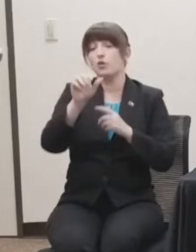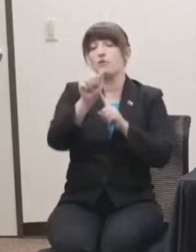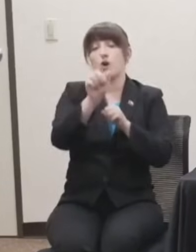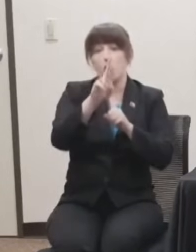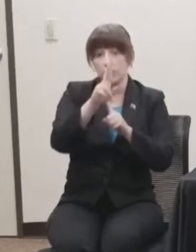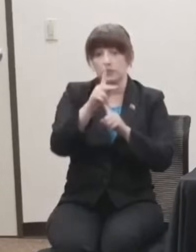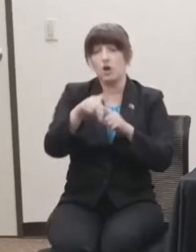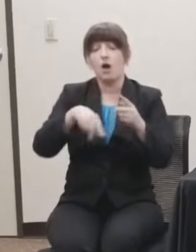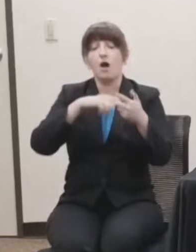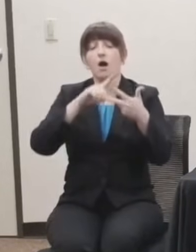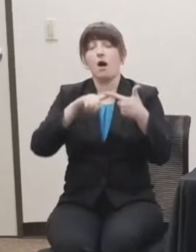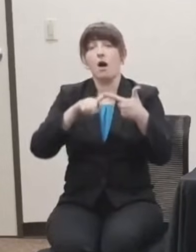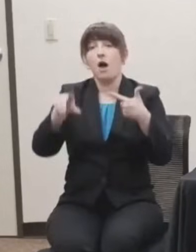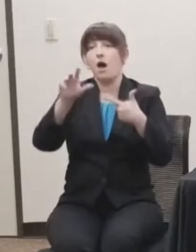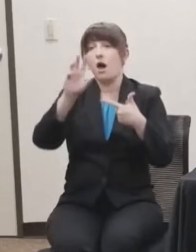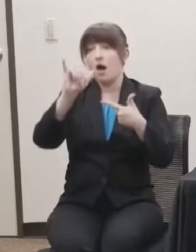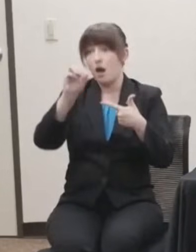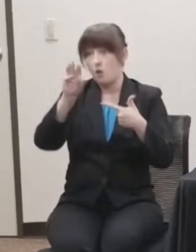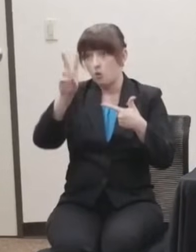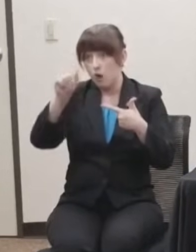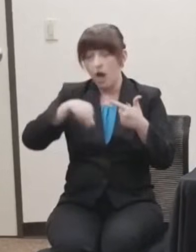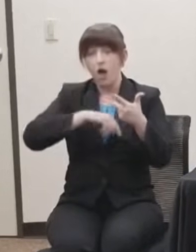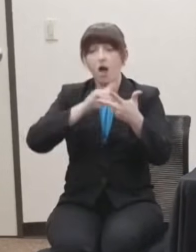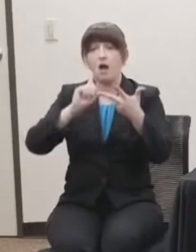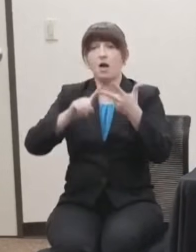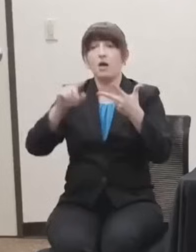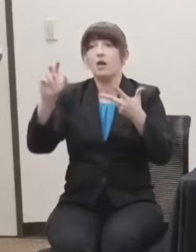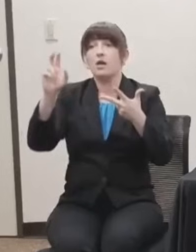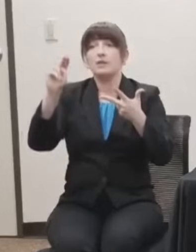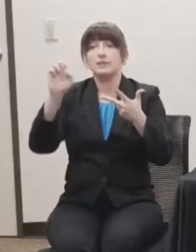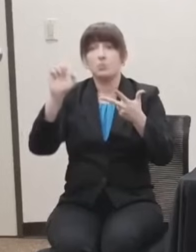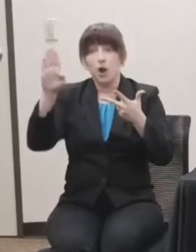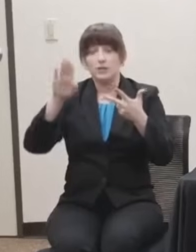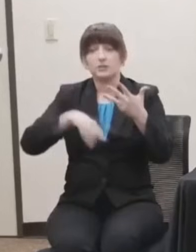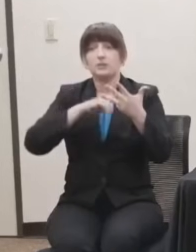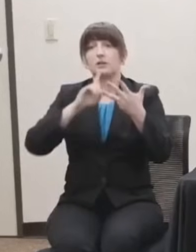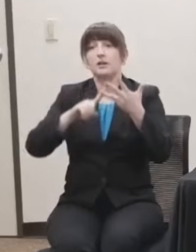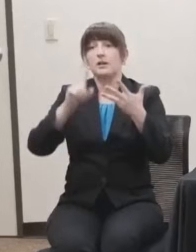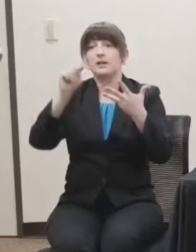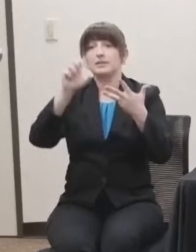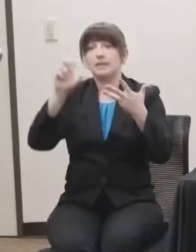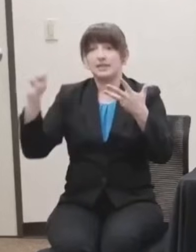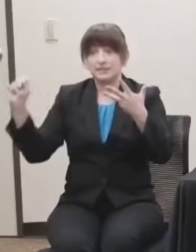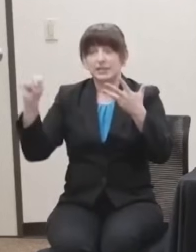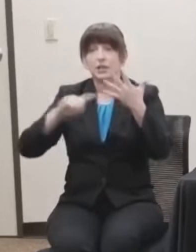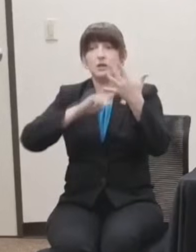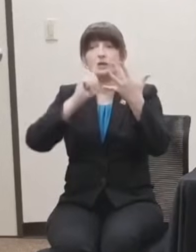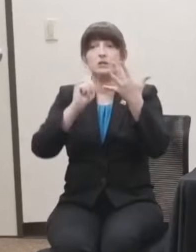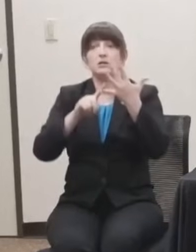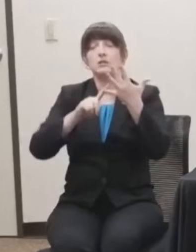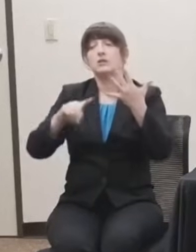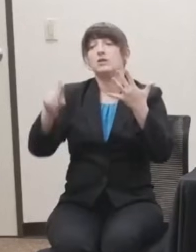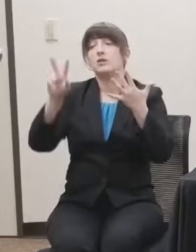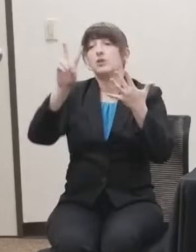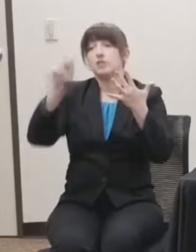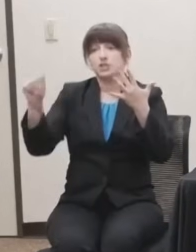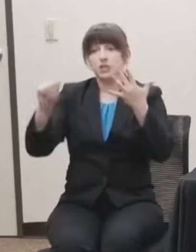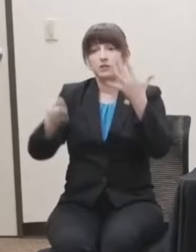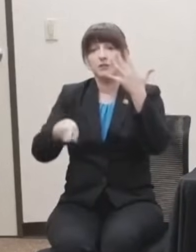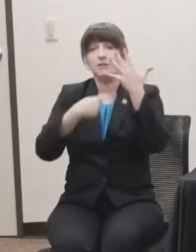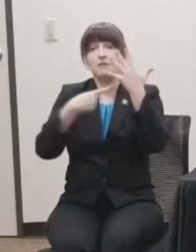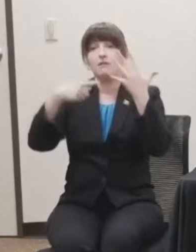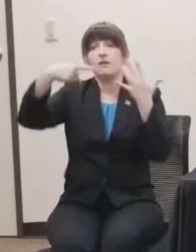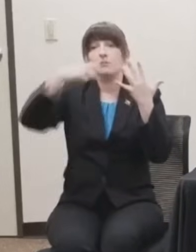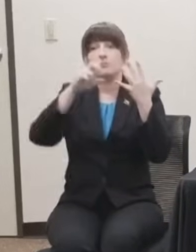Nebraska, Bill Lee, the governor of Tennessee, Glenn Youngkin, the governor of Virginia, Josh Shapiro, the governor of Pennsylvania, the governor of the state